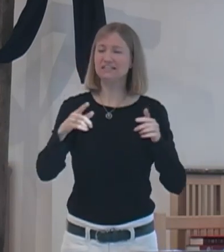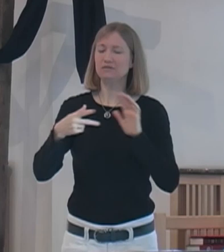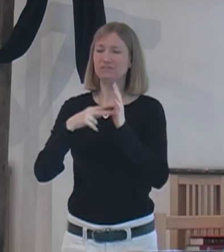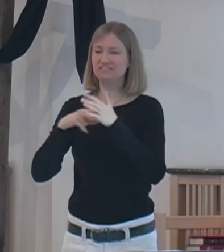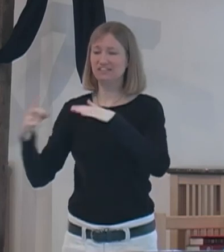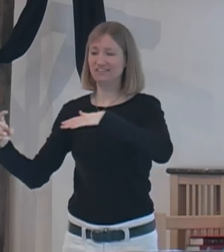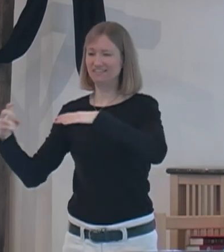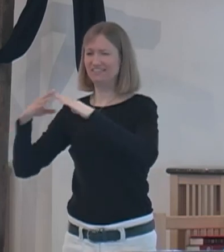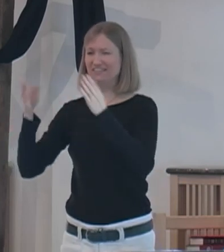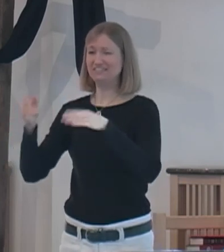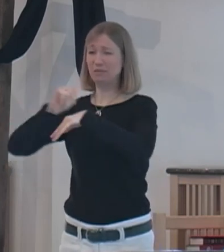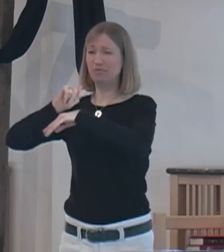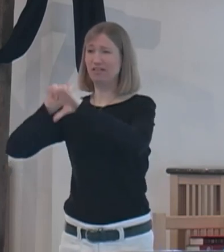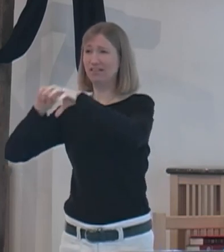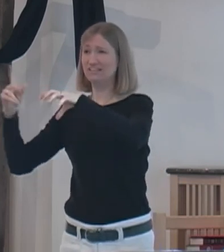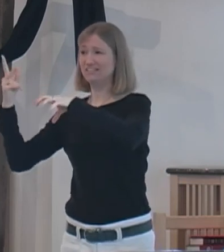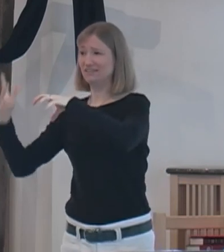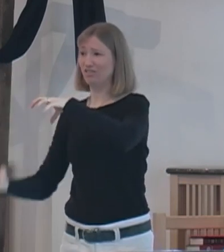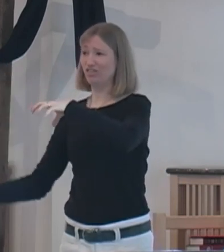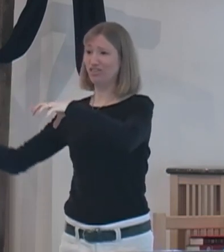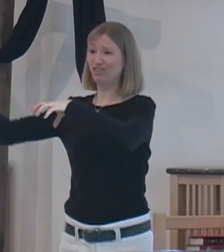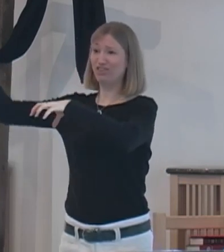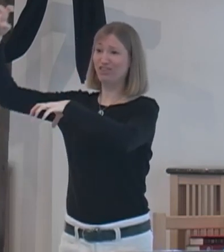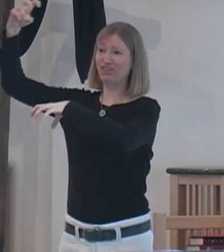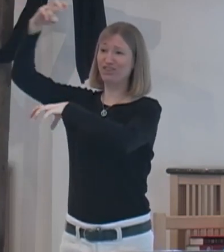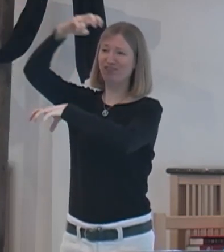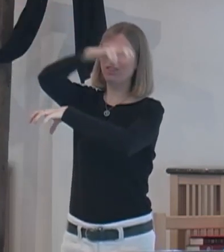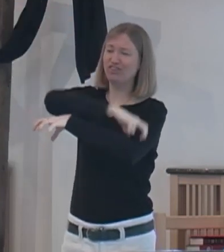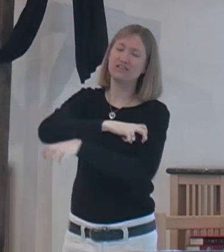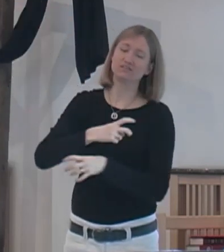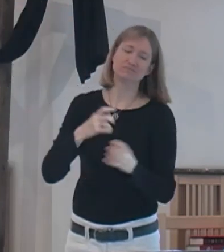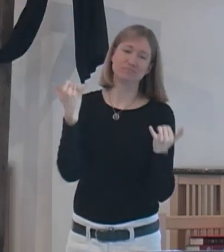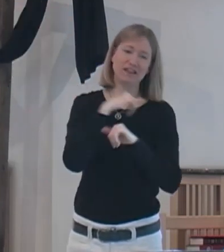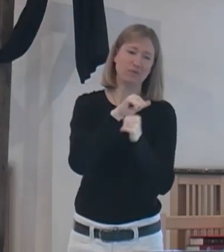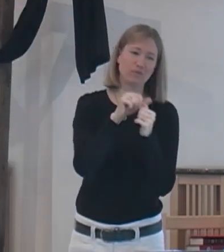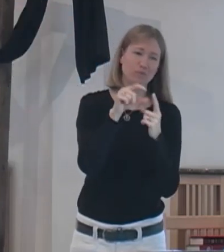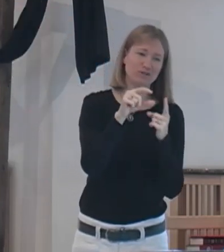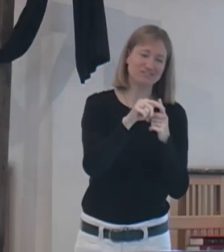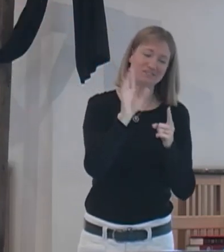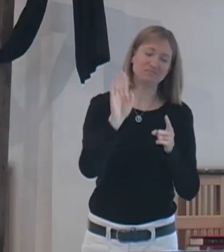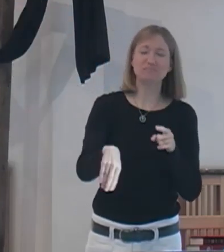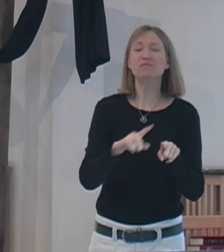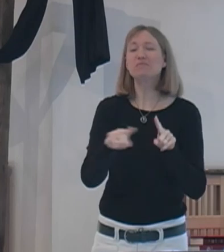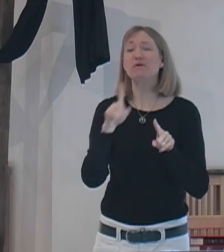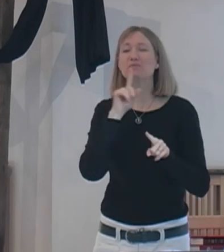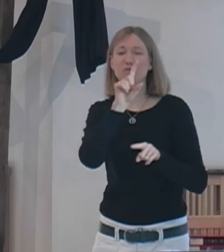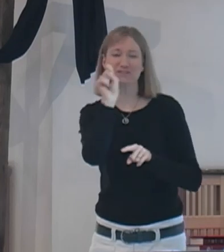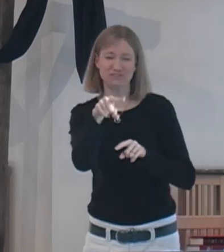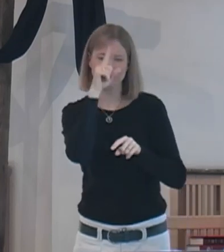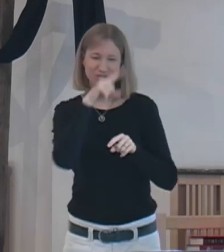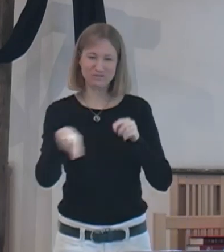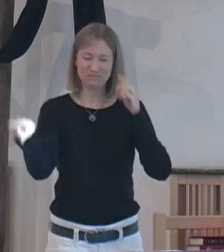it anyway. Now, here's my real question for you. When was the last time that you got really